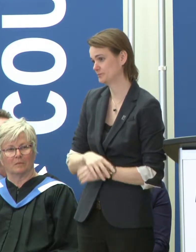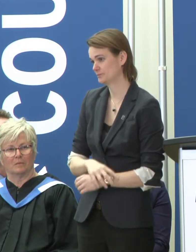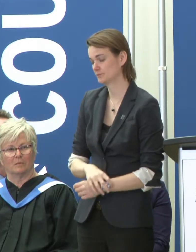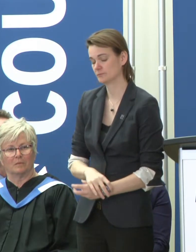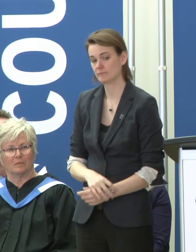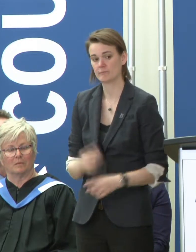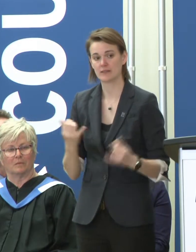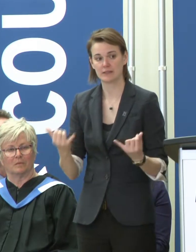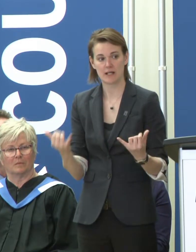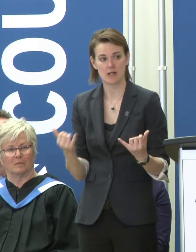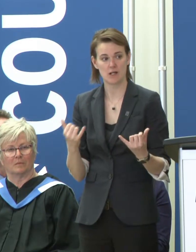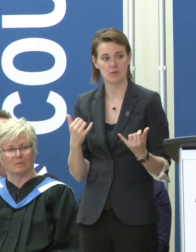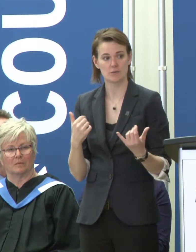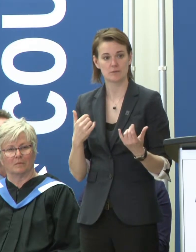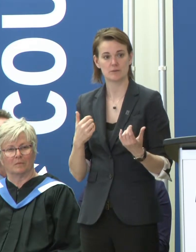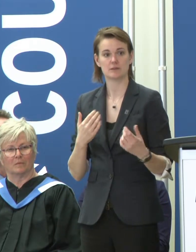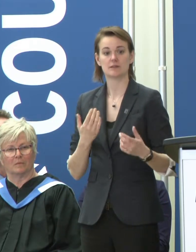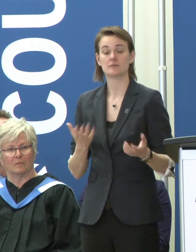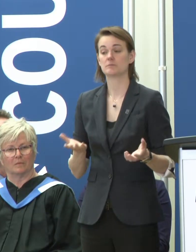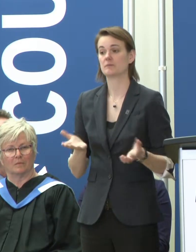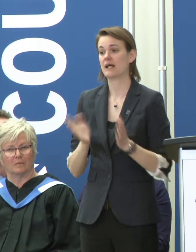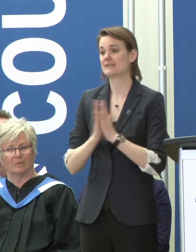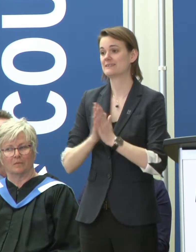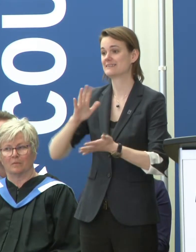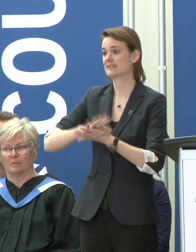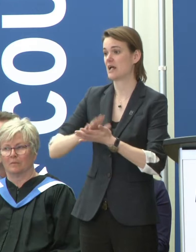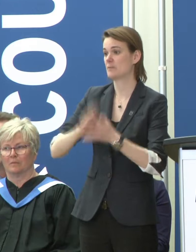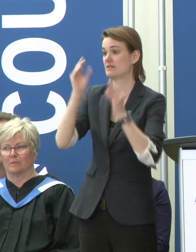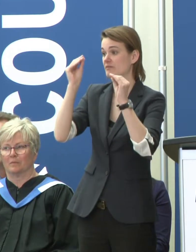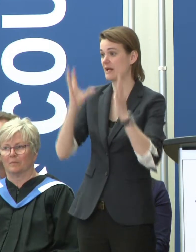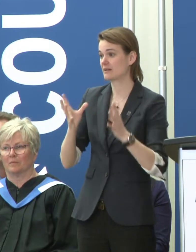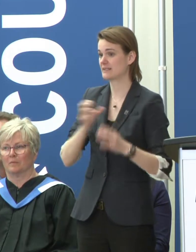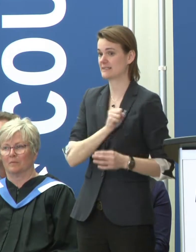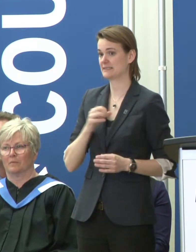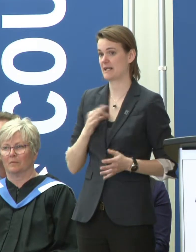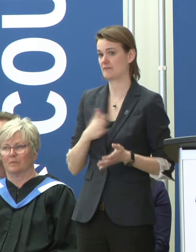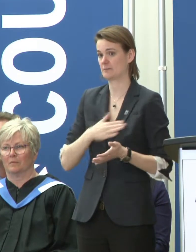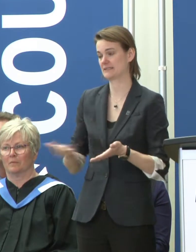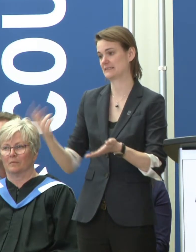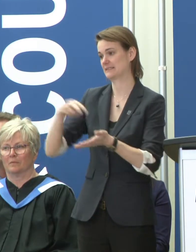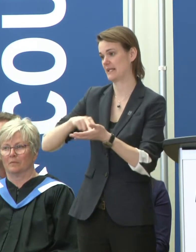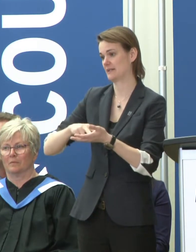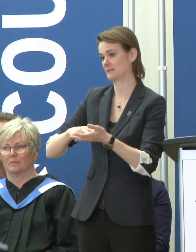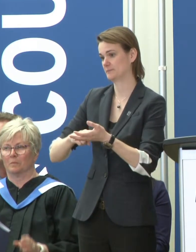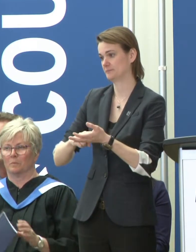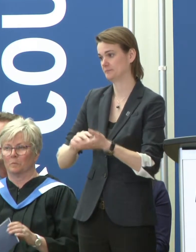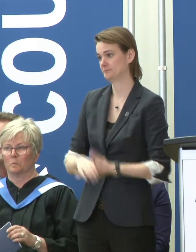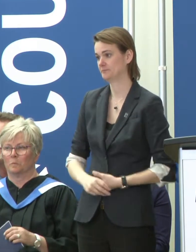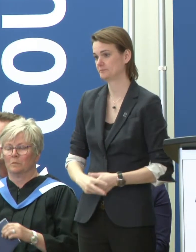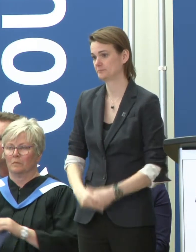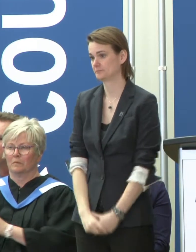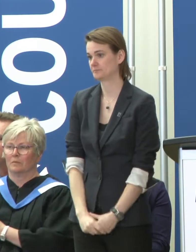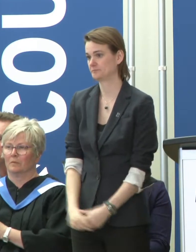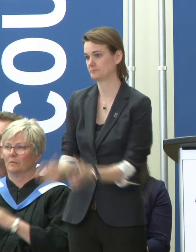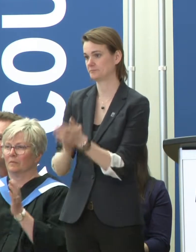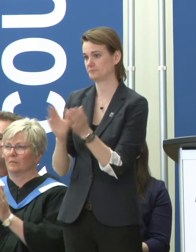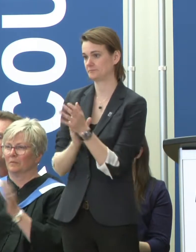take this opportunity to ask our campus faculty and staff to stand and be acknowledged, please.